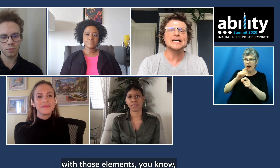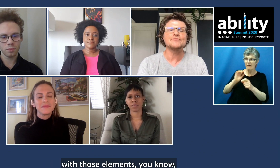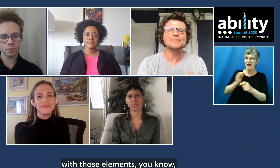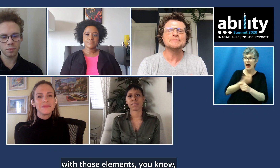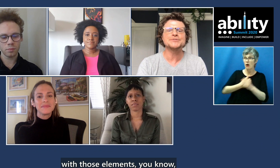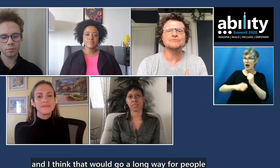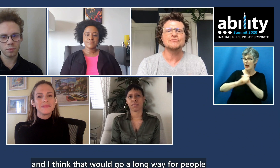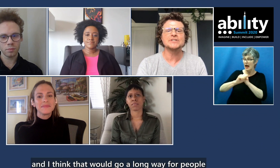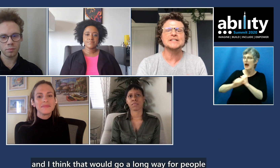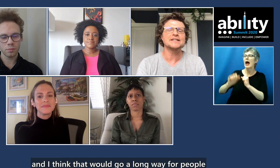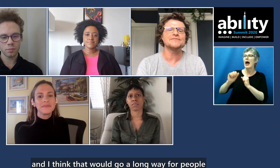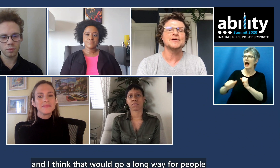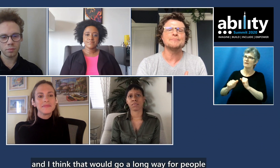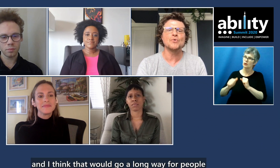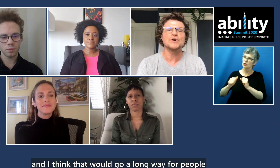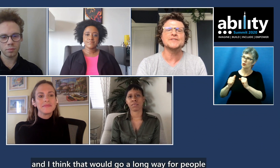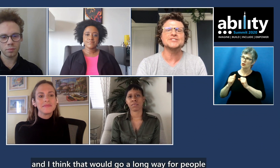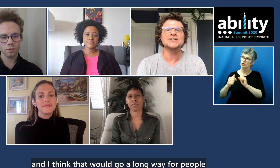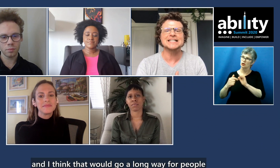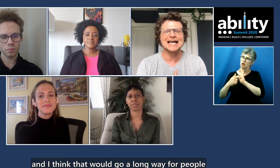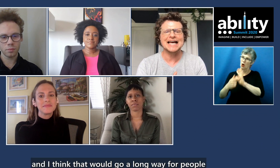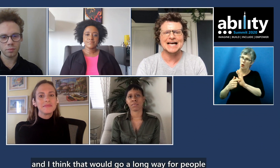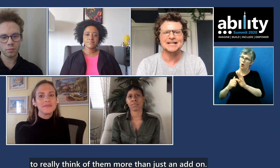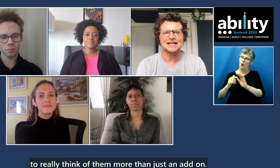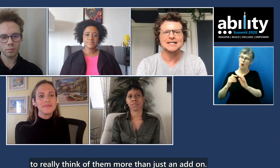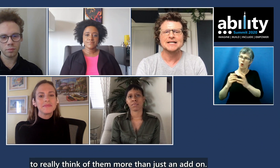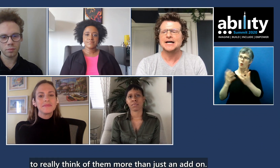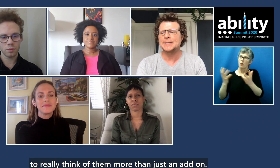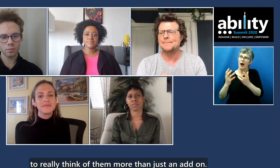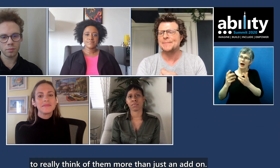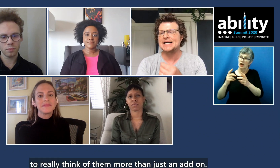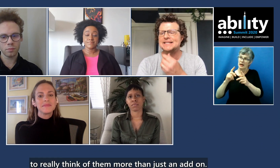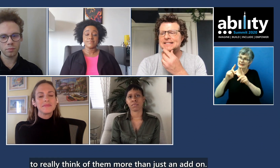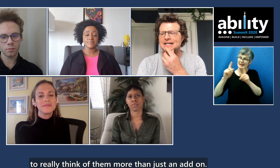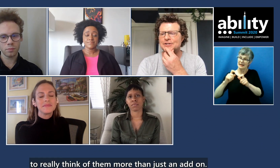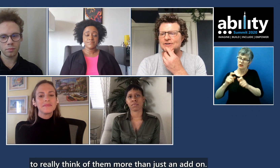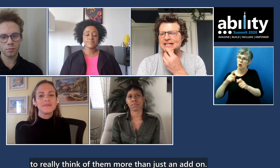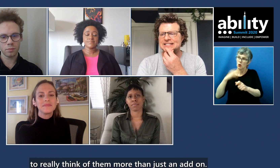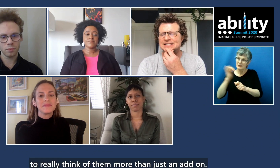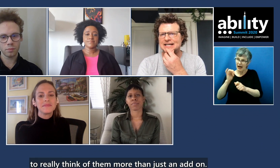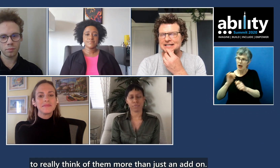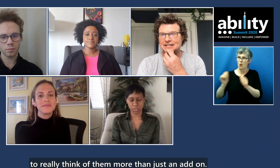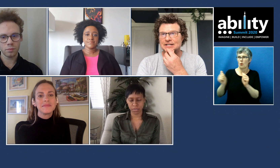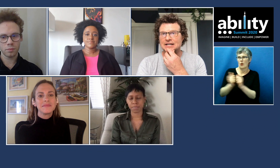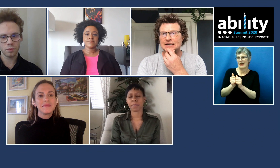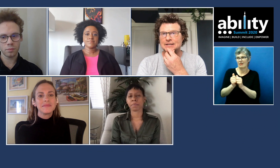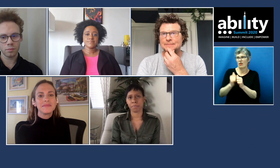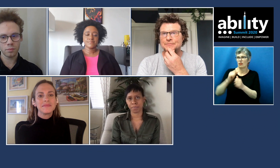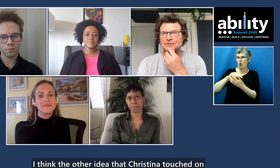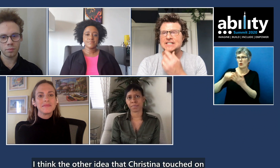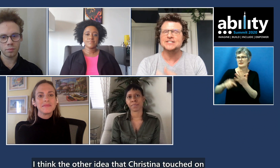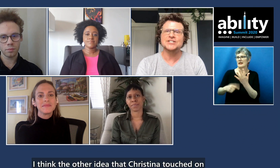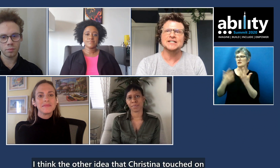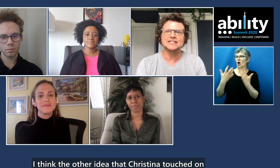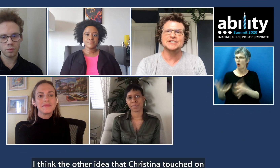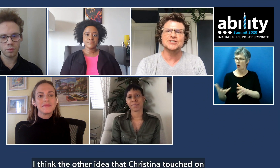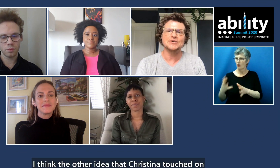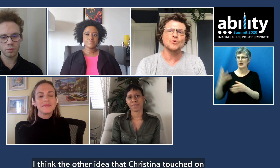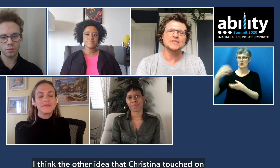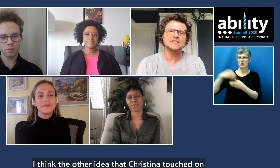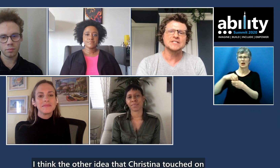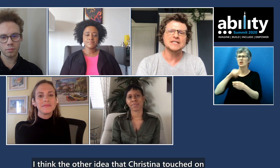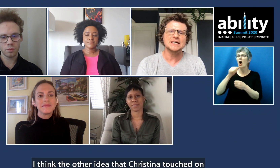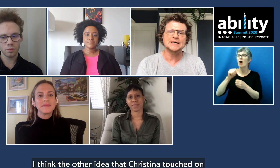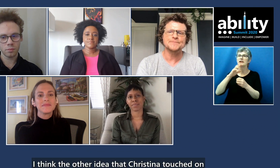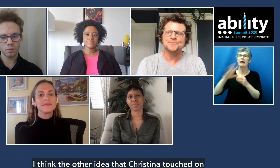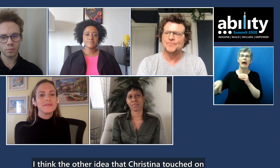long way for people to really think of them more than just an add-on. I think the other idea that Christina touched